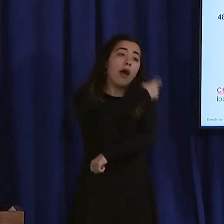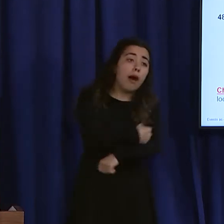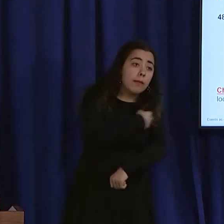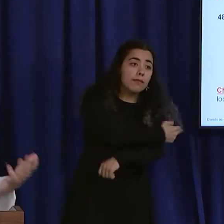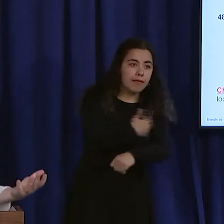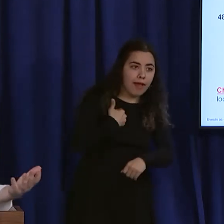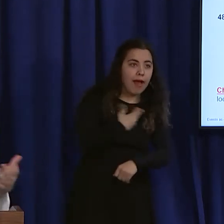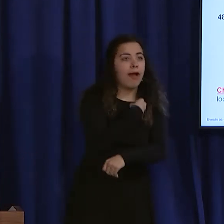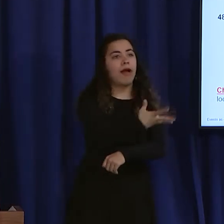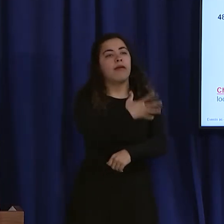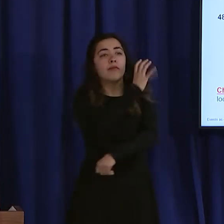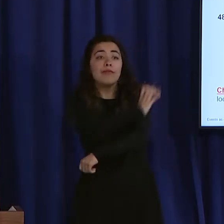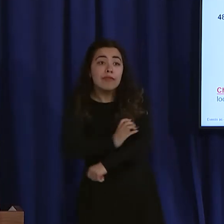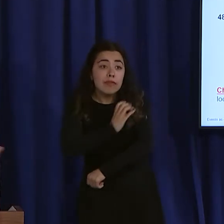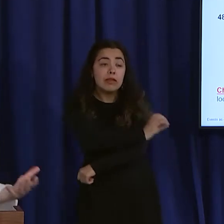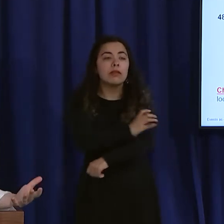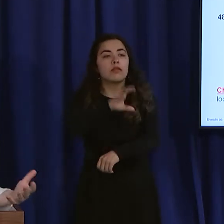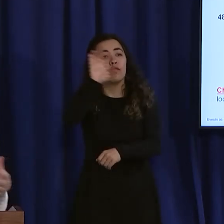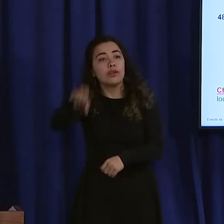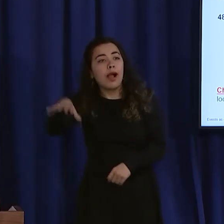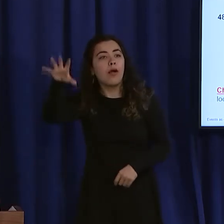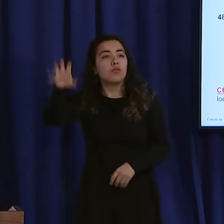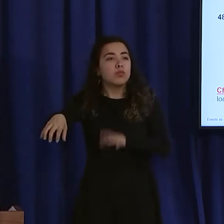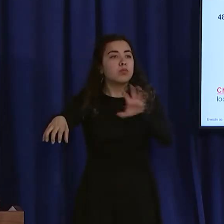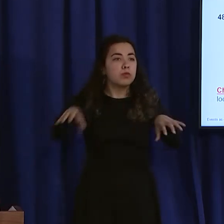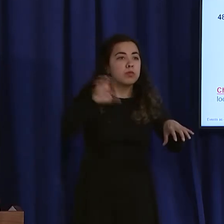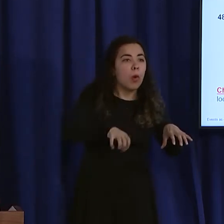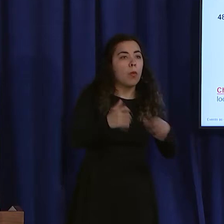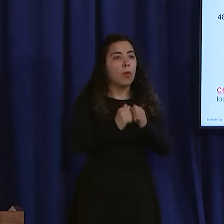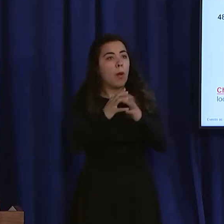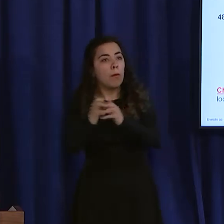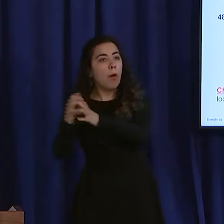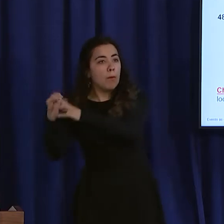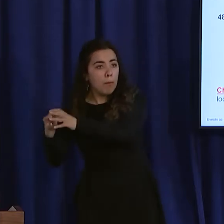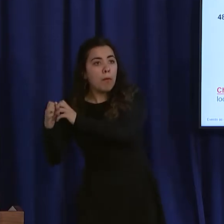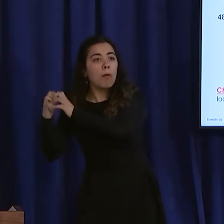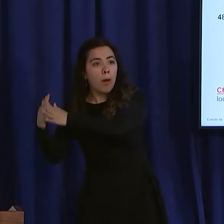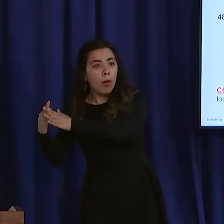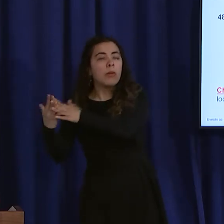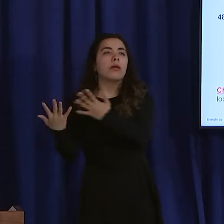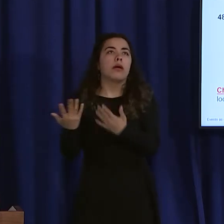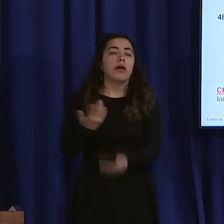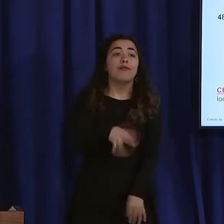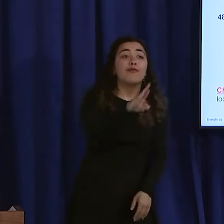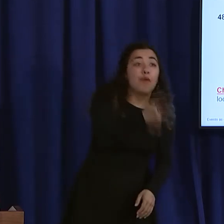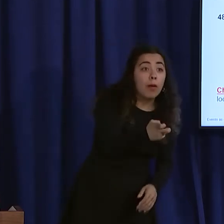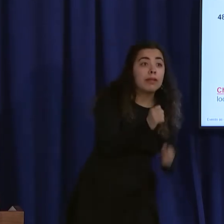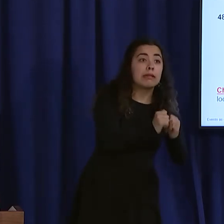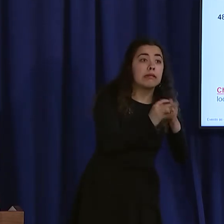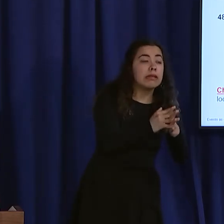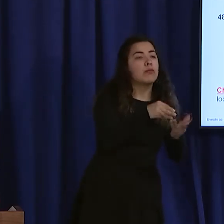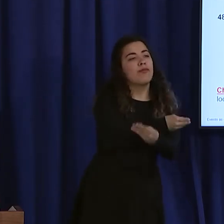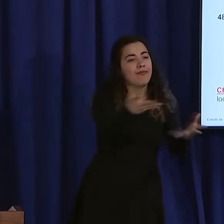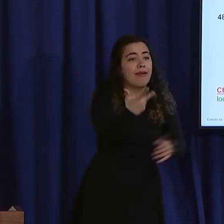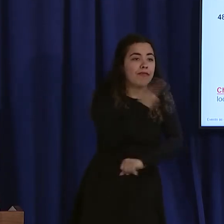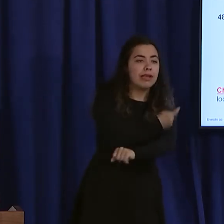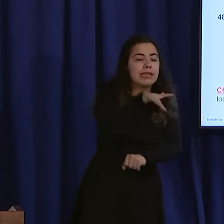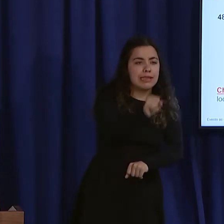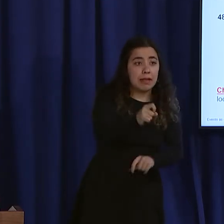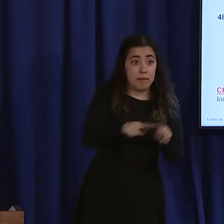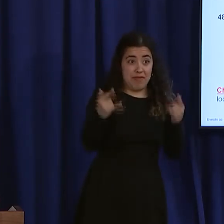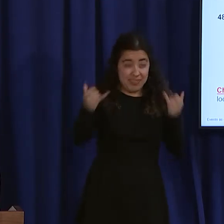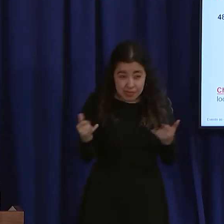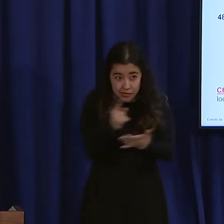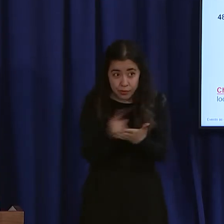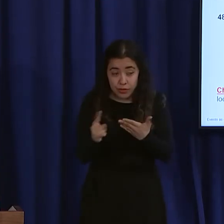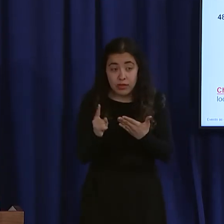clinics, the Chicago sites, the pharmacies that are vaccinating, this week alone, we are doing 48 pop-up